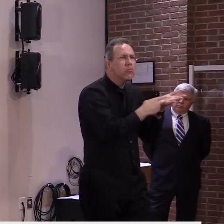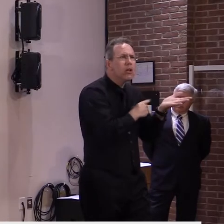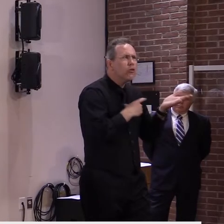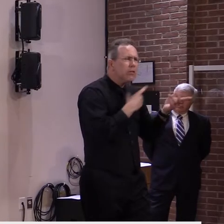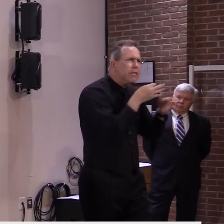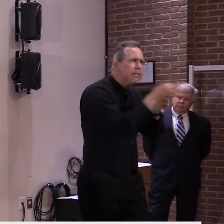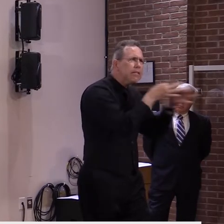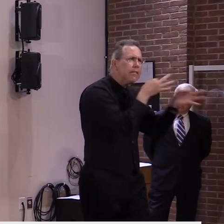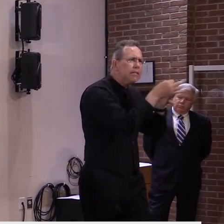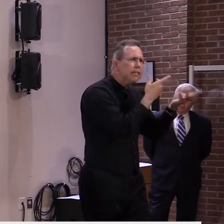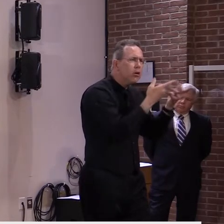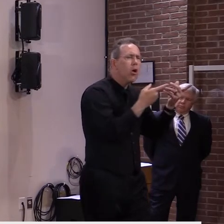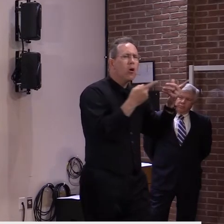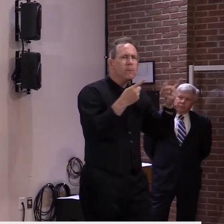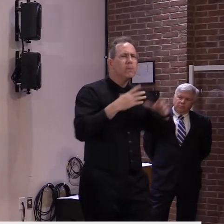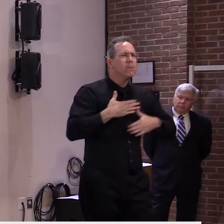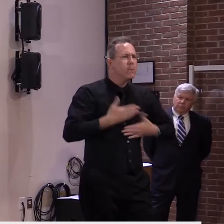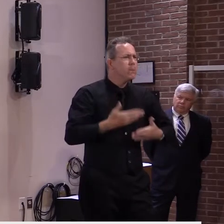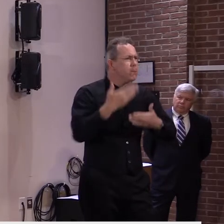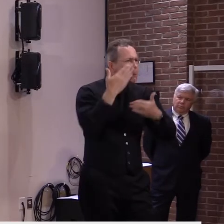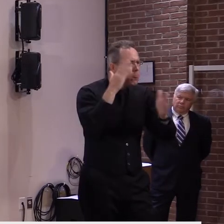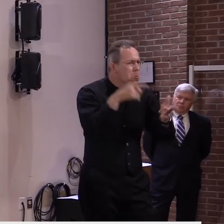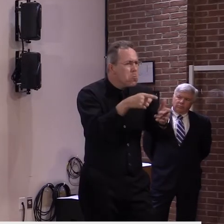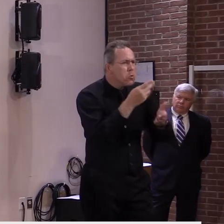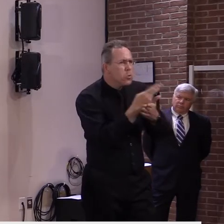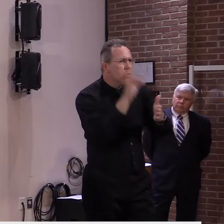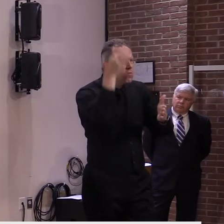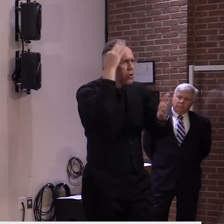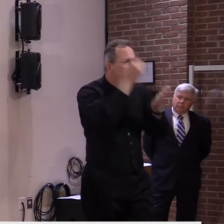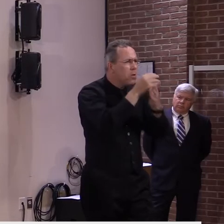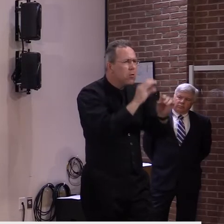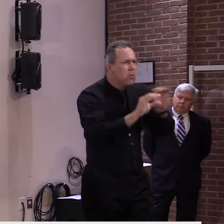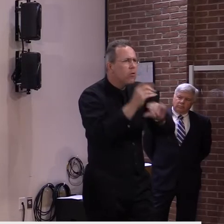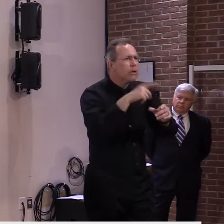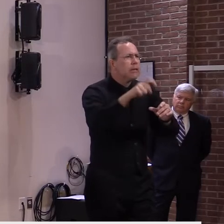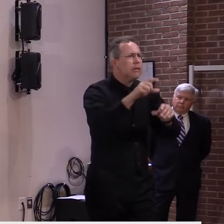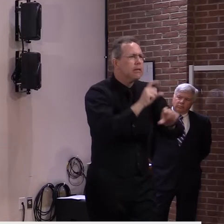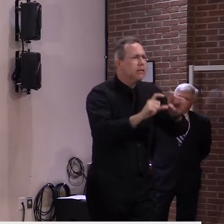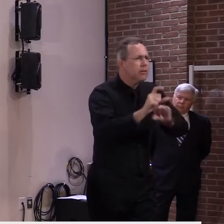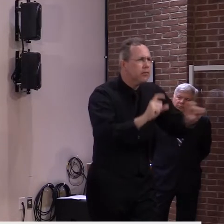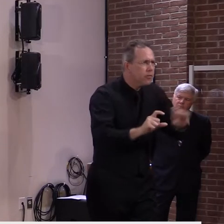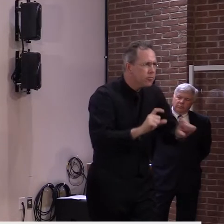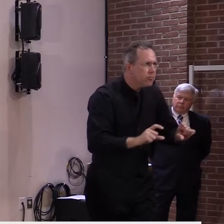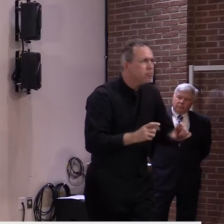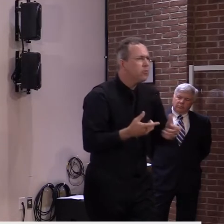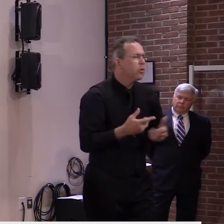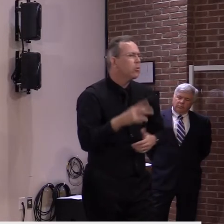accept. But time will tell. A lot can happen in the next 24 hours.